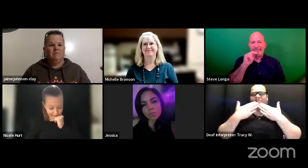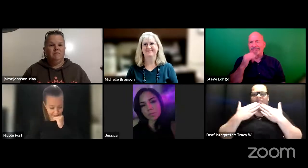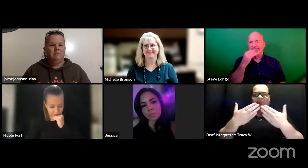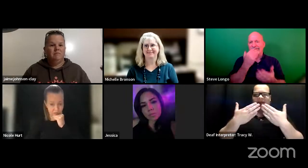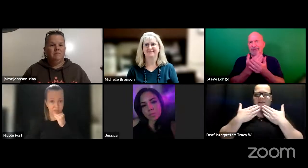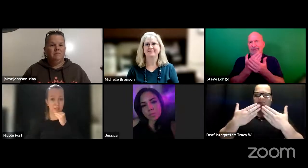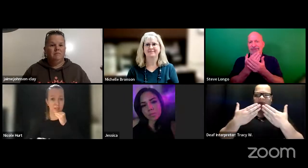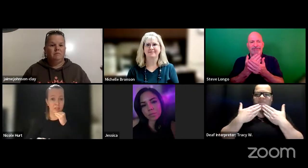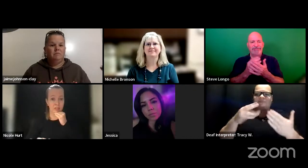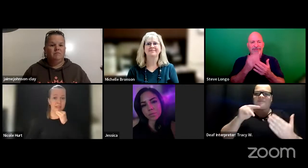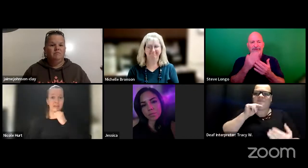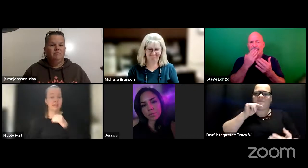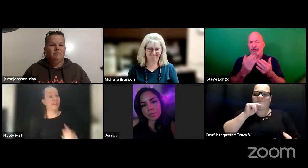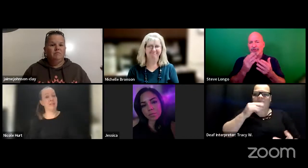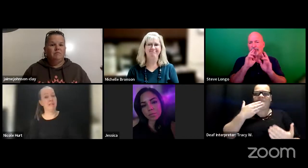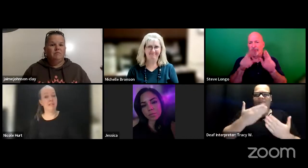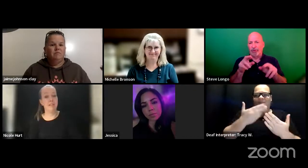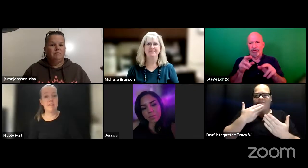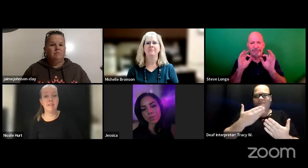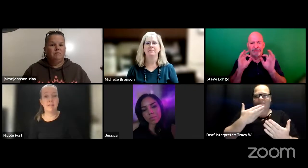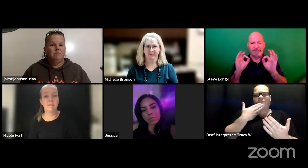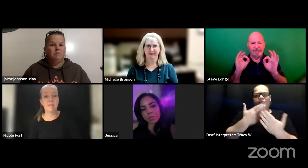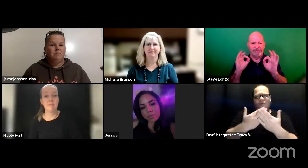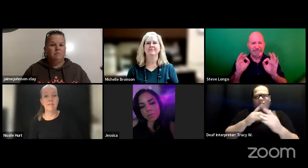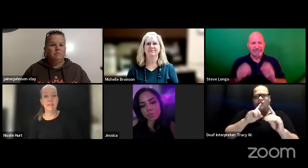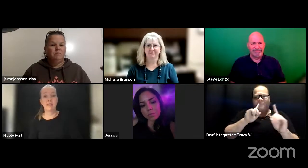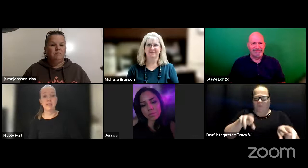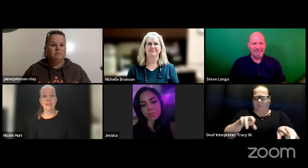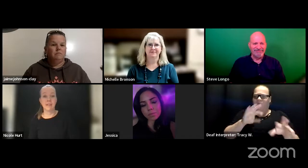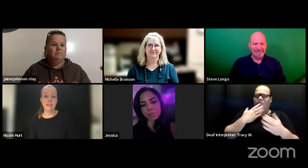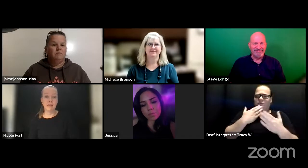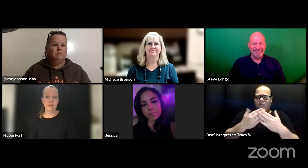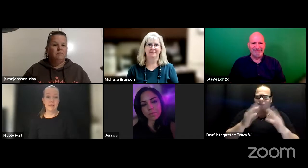And I'll turn it back to you, Steve.